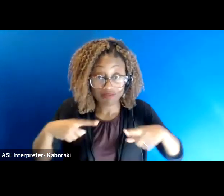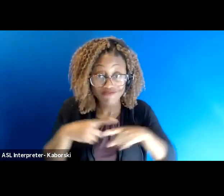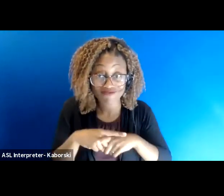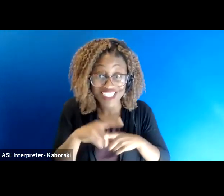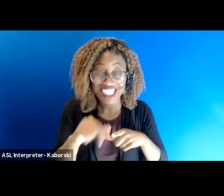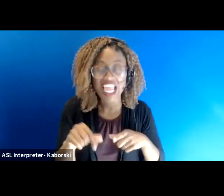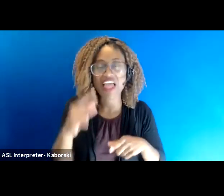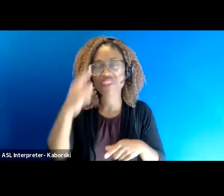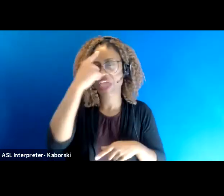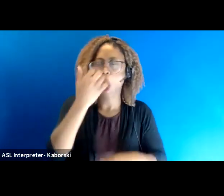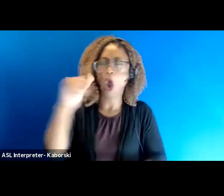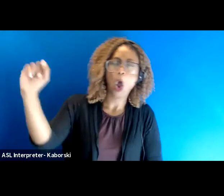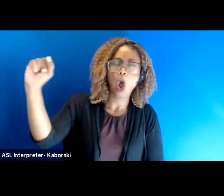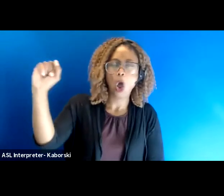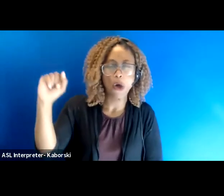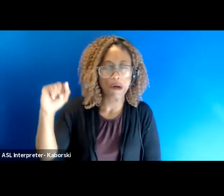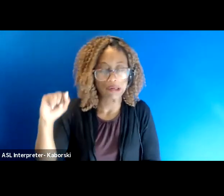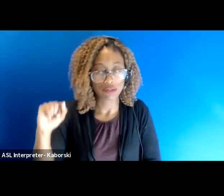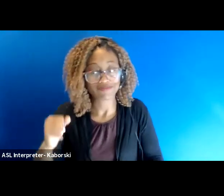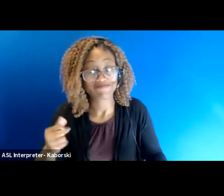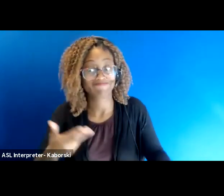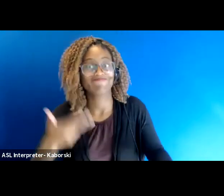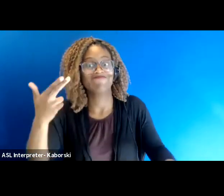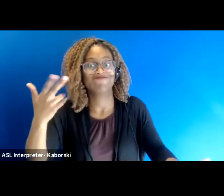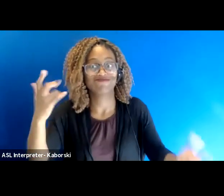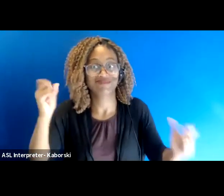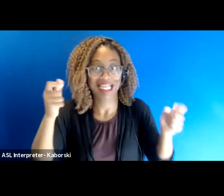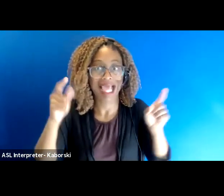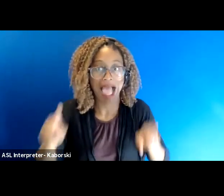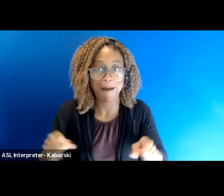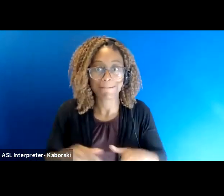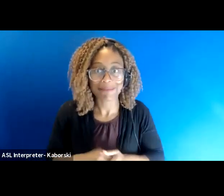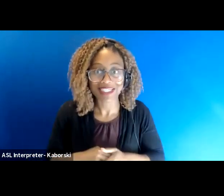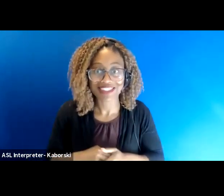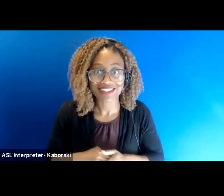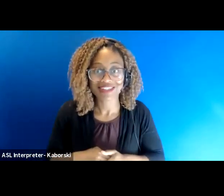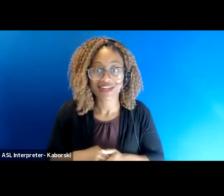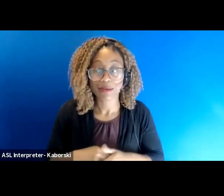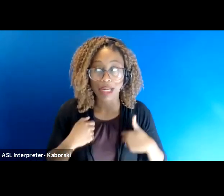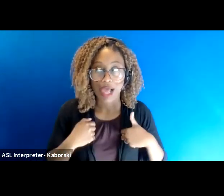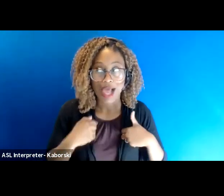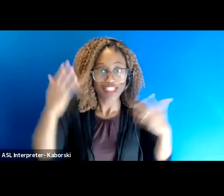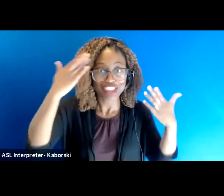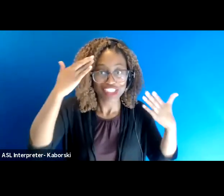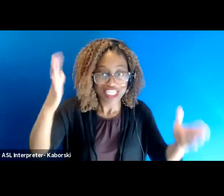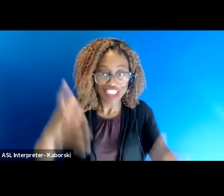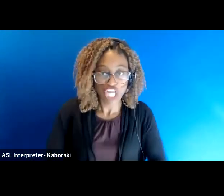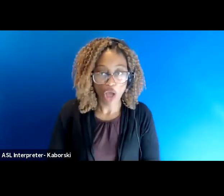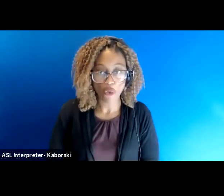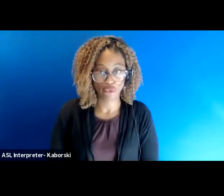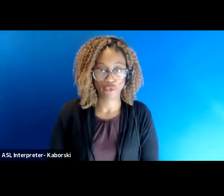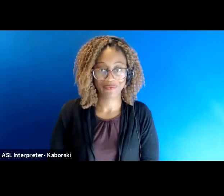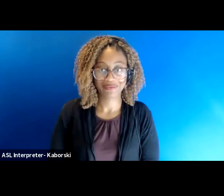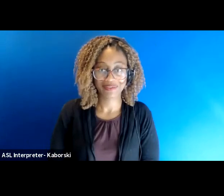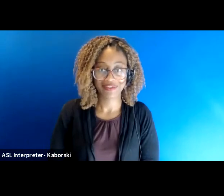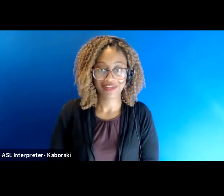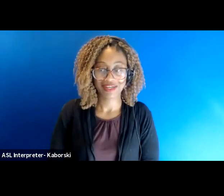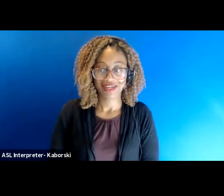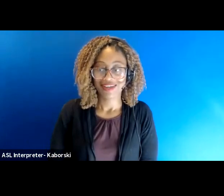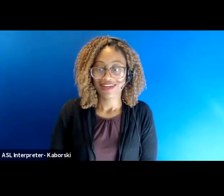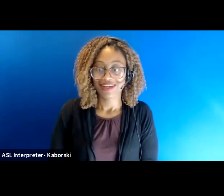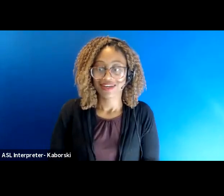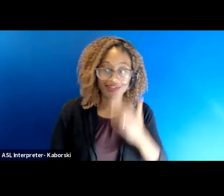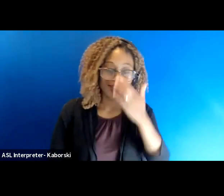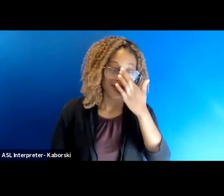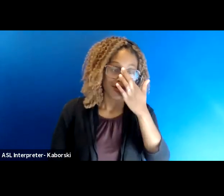perceived as something different than just I didn't know. Or, you know, I know